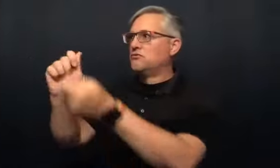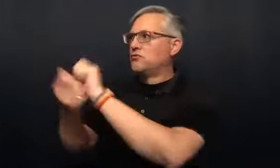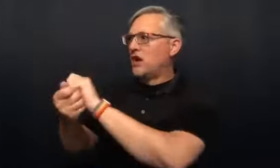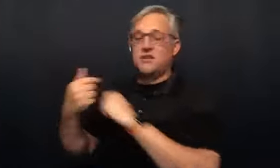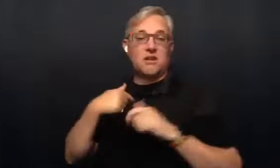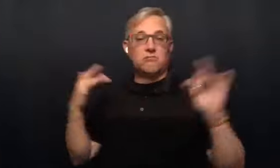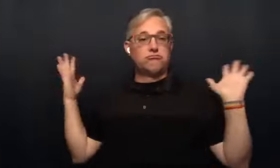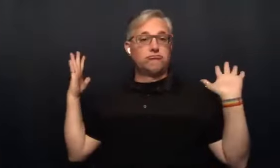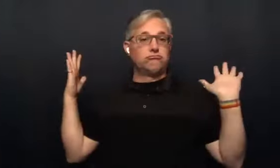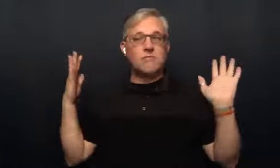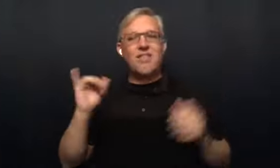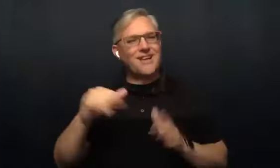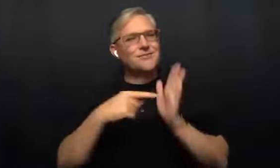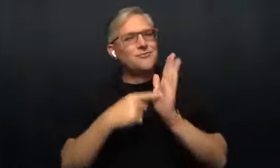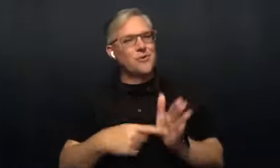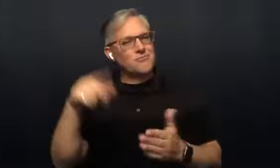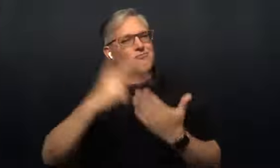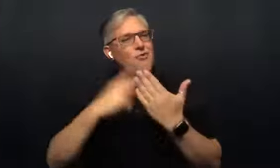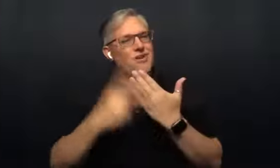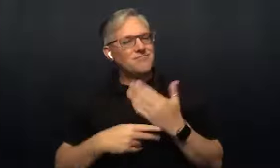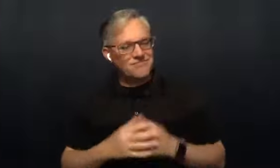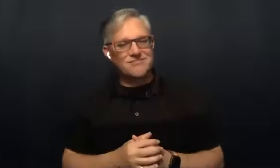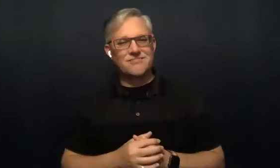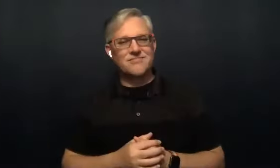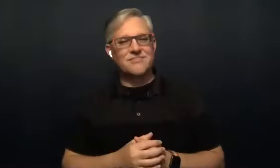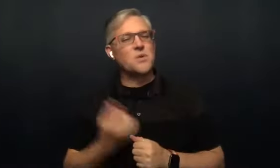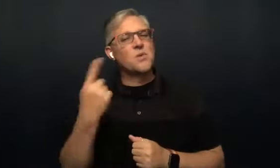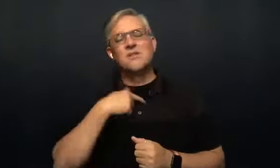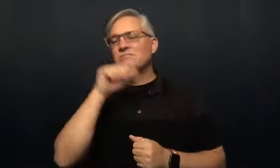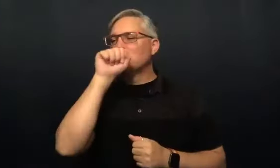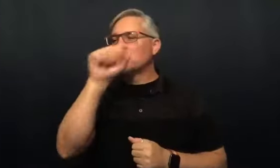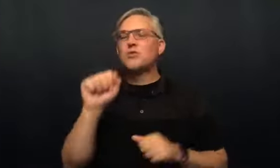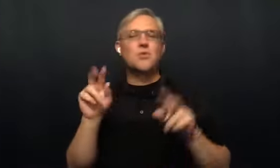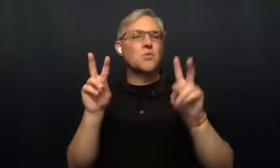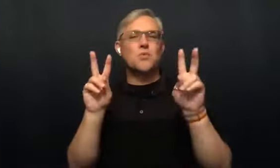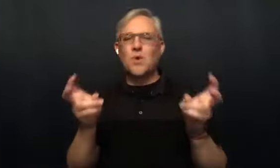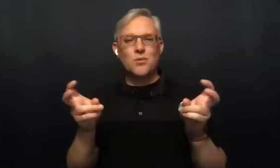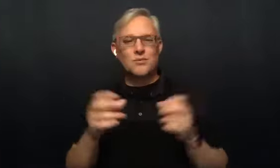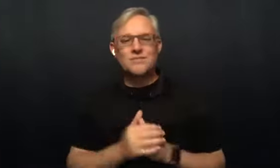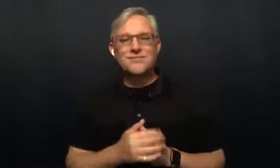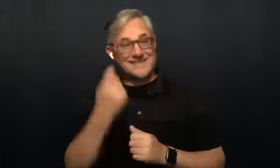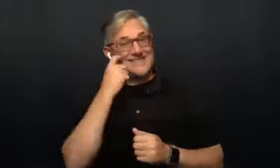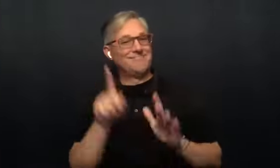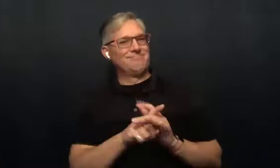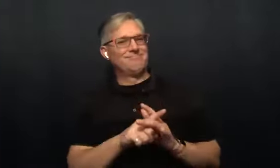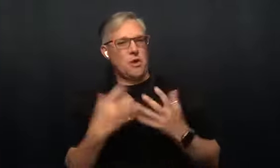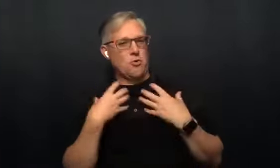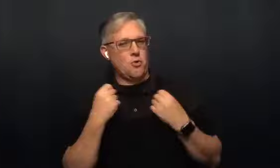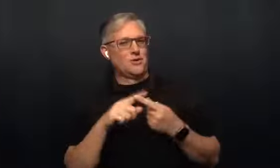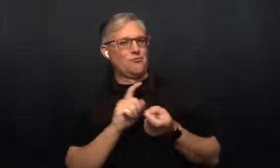love of this program. And so one of my favorite quotes, it was just cross-quoted in our Courage to Change about last week, but it originally comes from